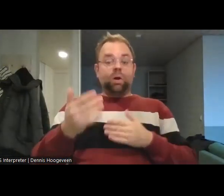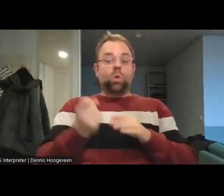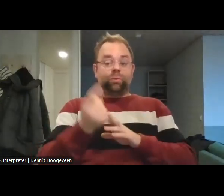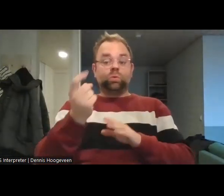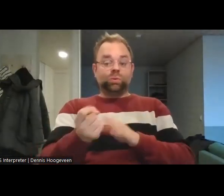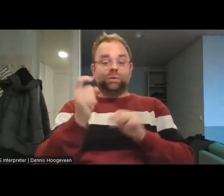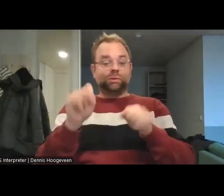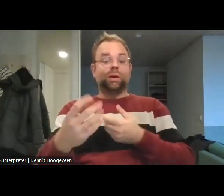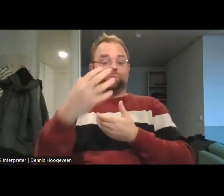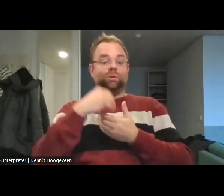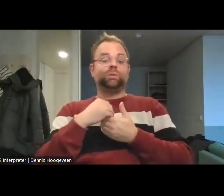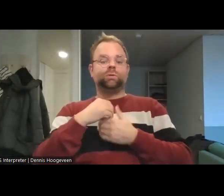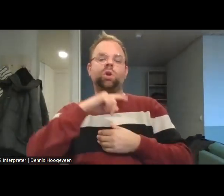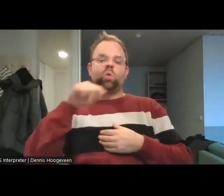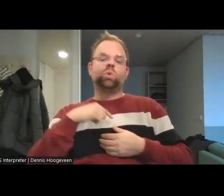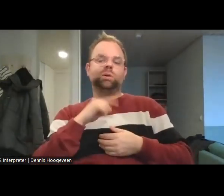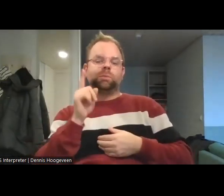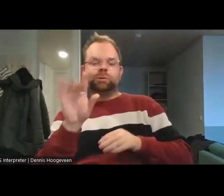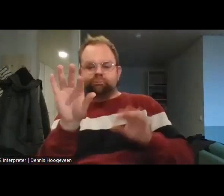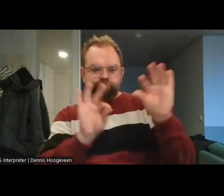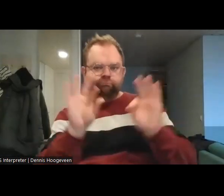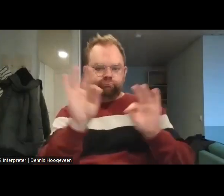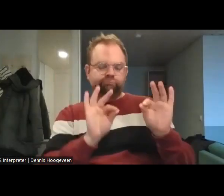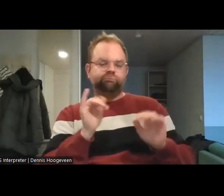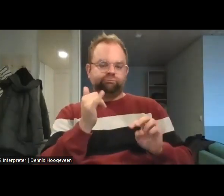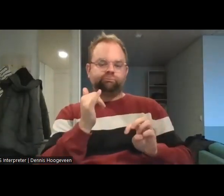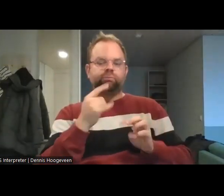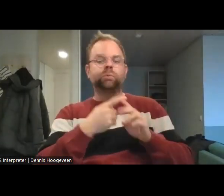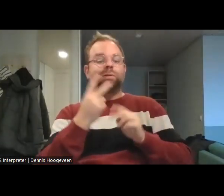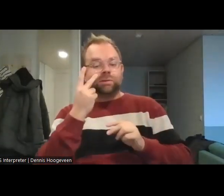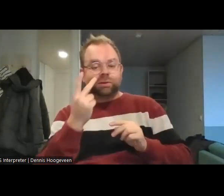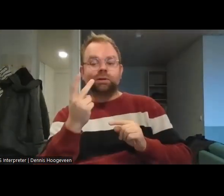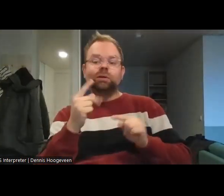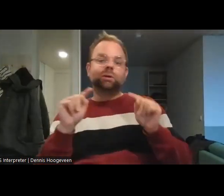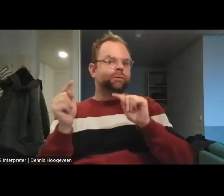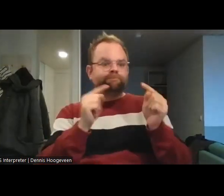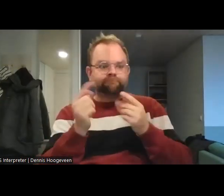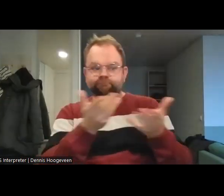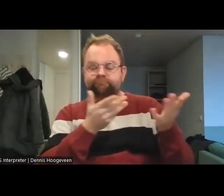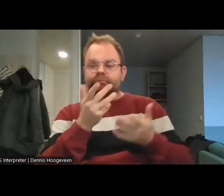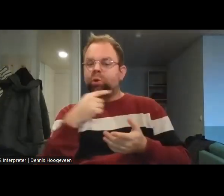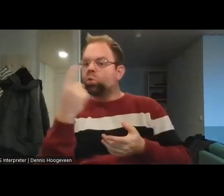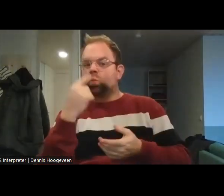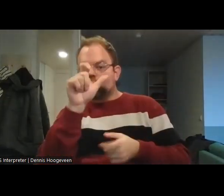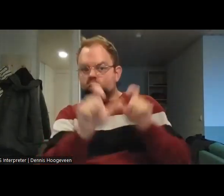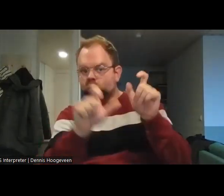be possible, but there is an opportunity as well that we will leverage there, okay?